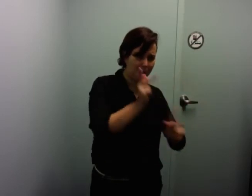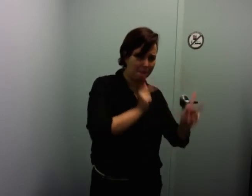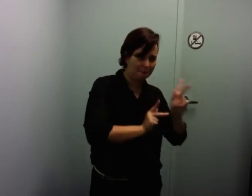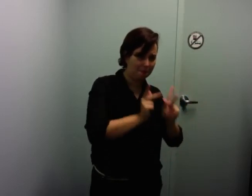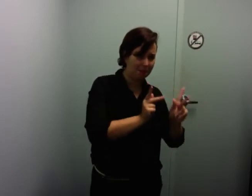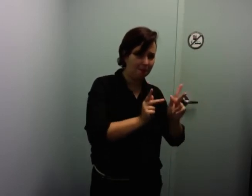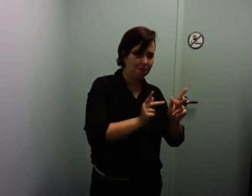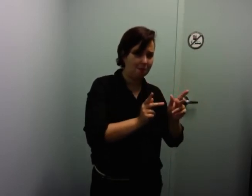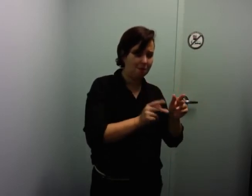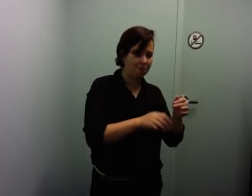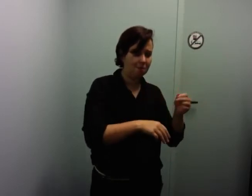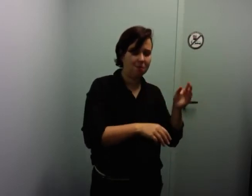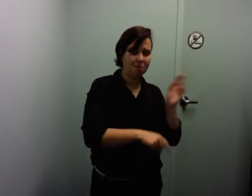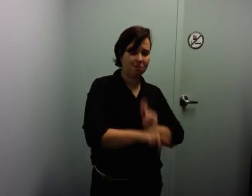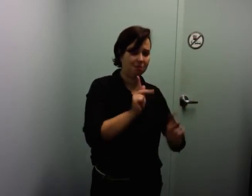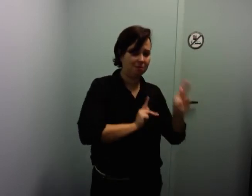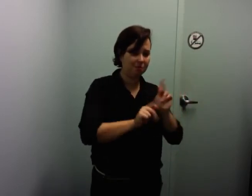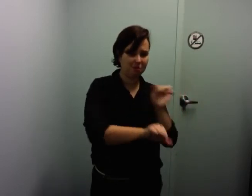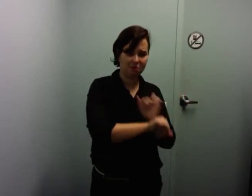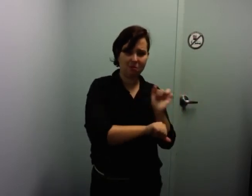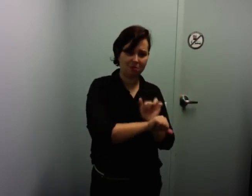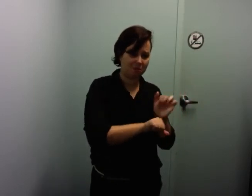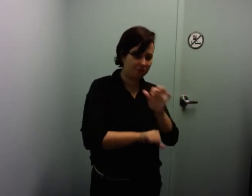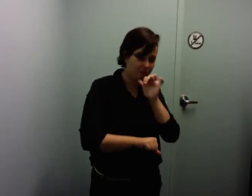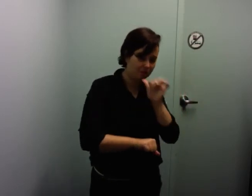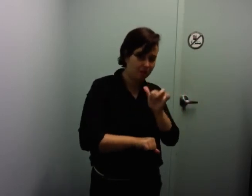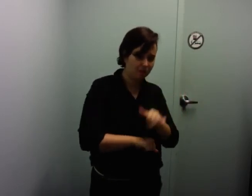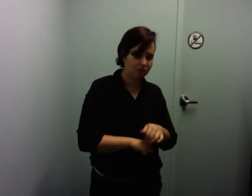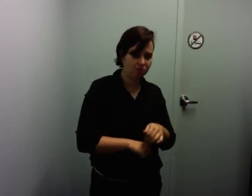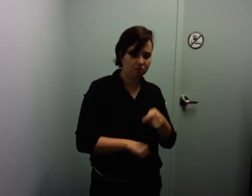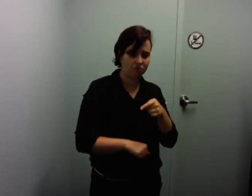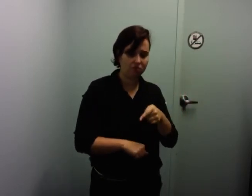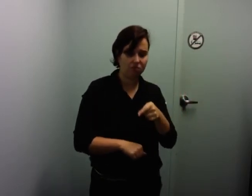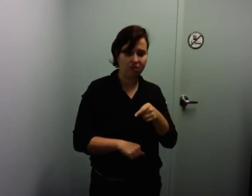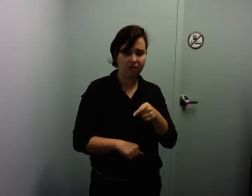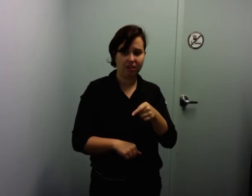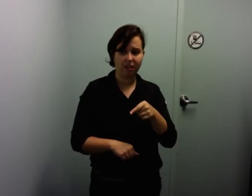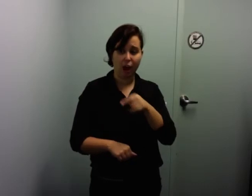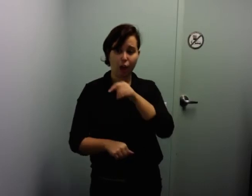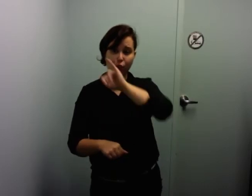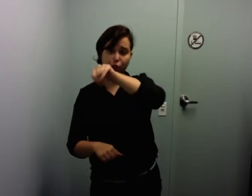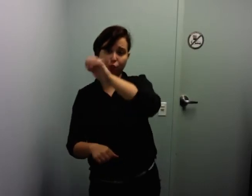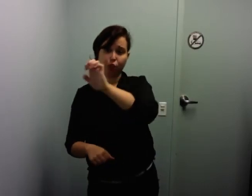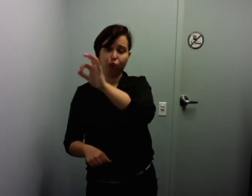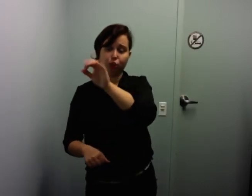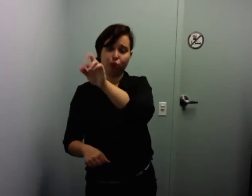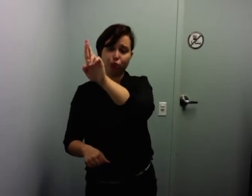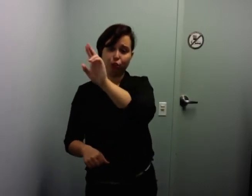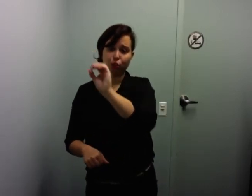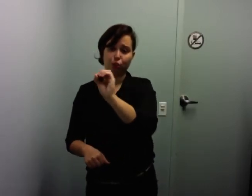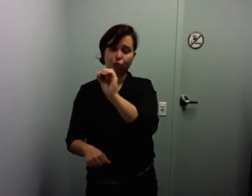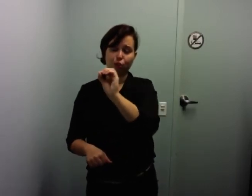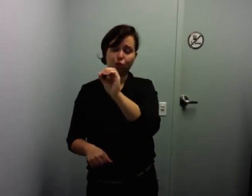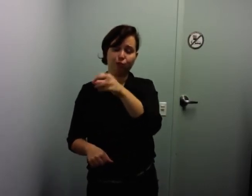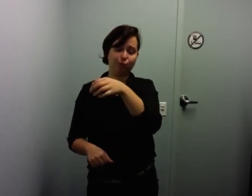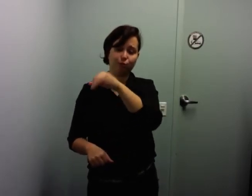bottom? Well, the fact is, he had Jeffersonian ideas. Coolidge understood Hamilton. All the way back to